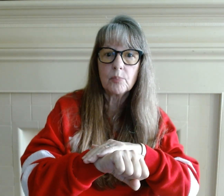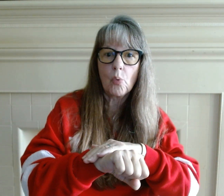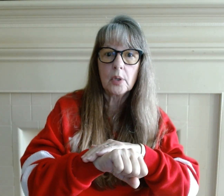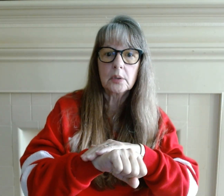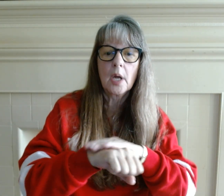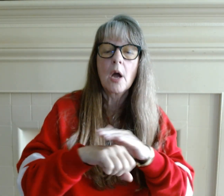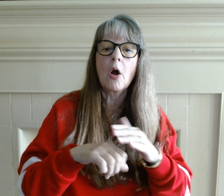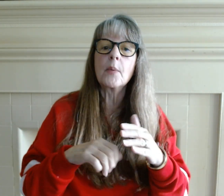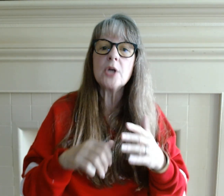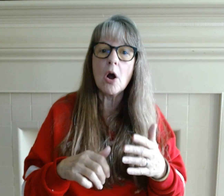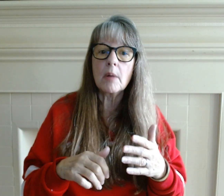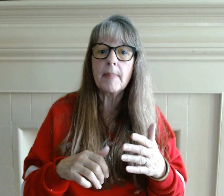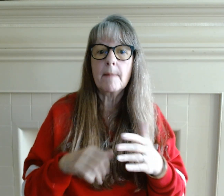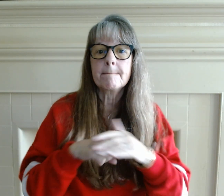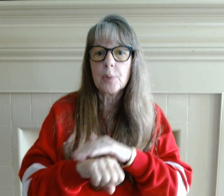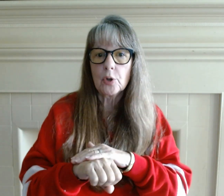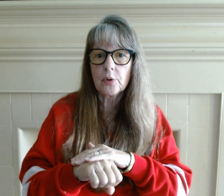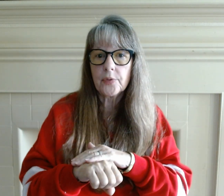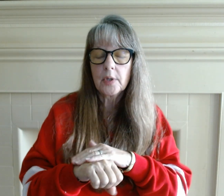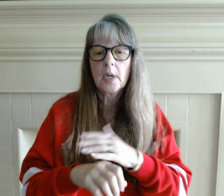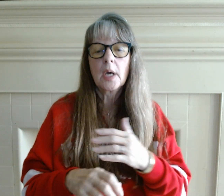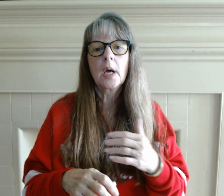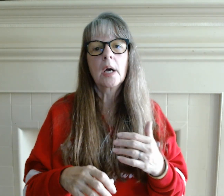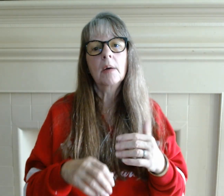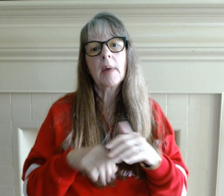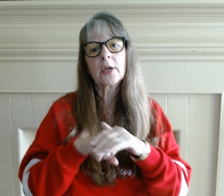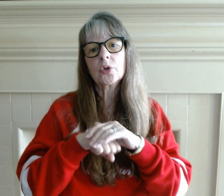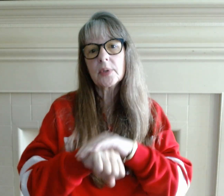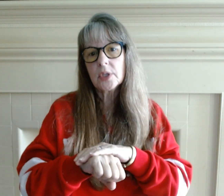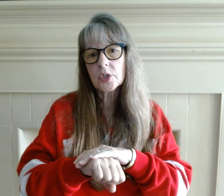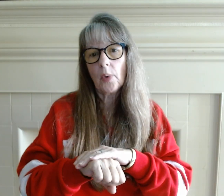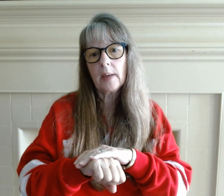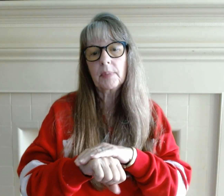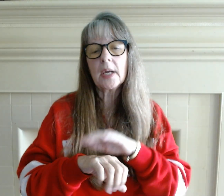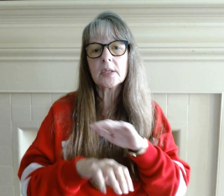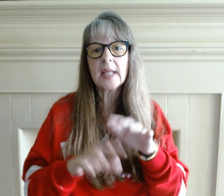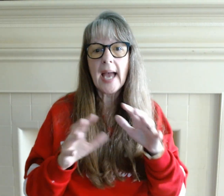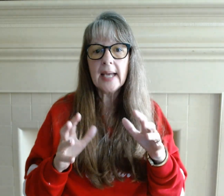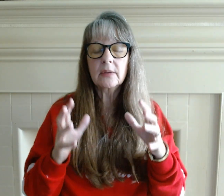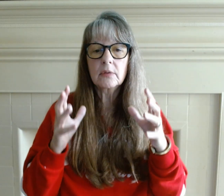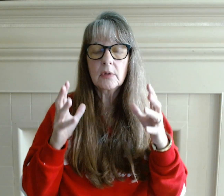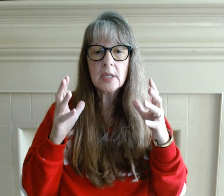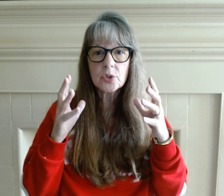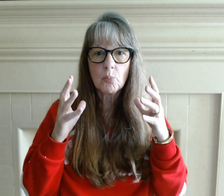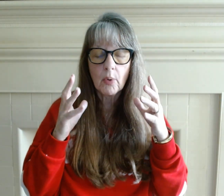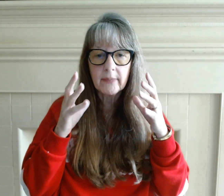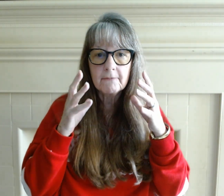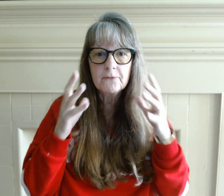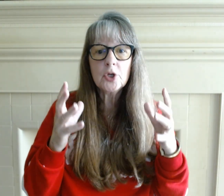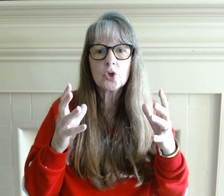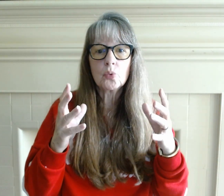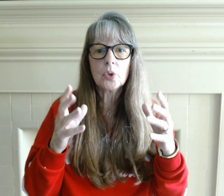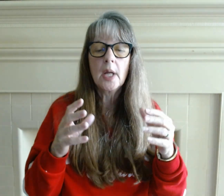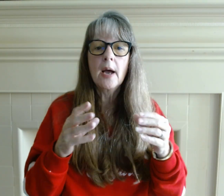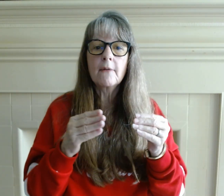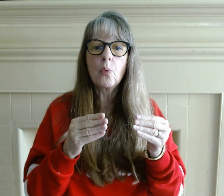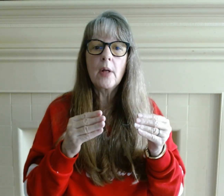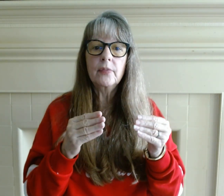born, or we talk about birth. I do it this way because that is more of a visual of what